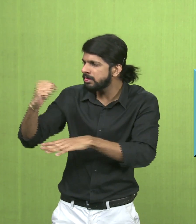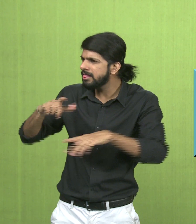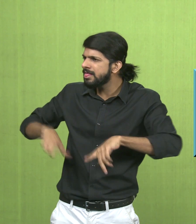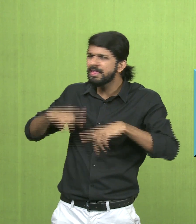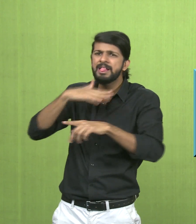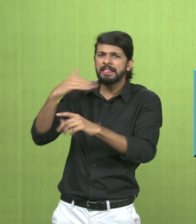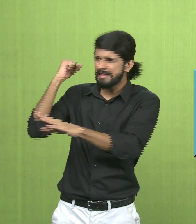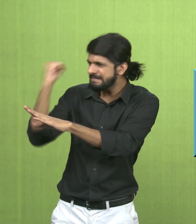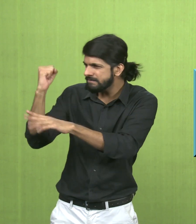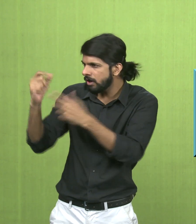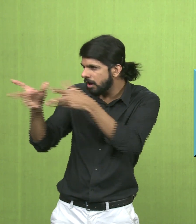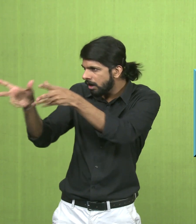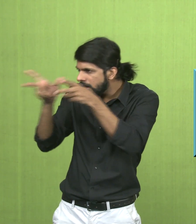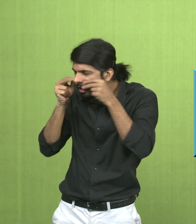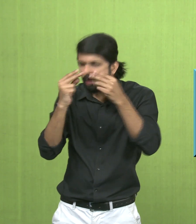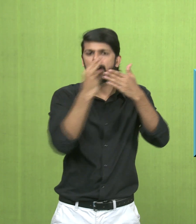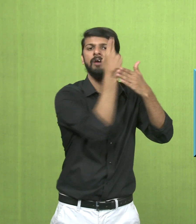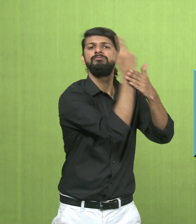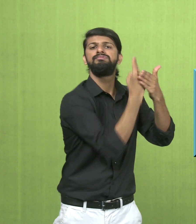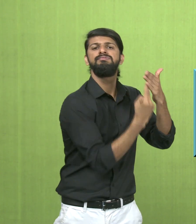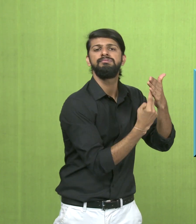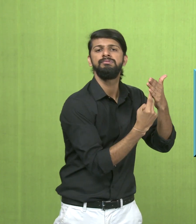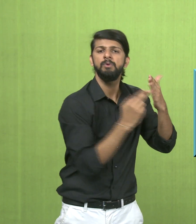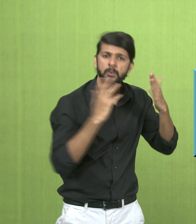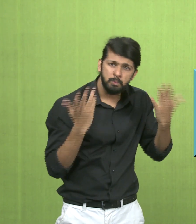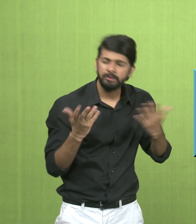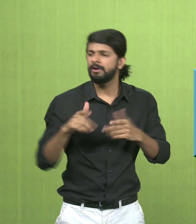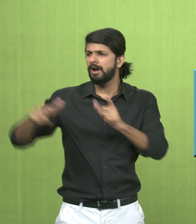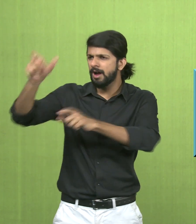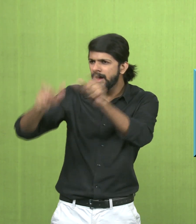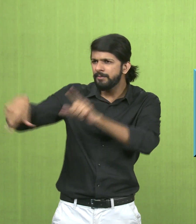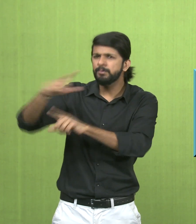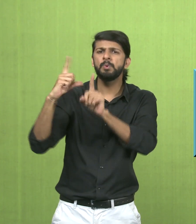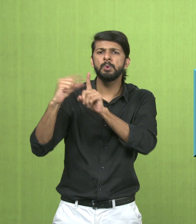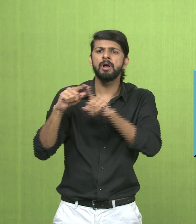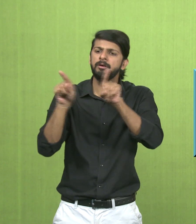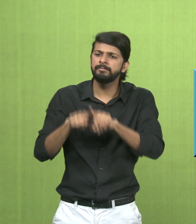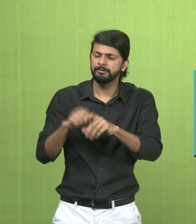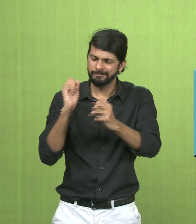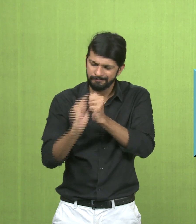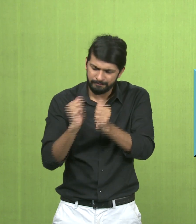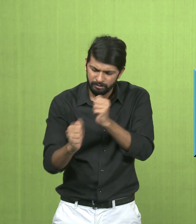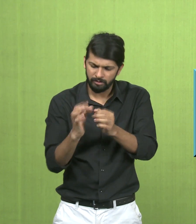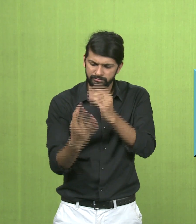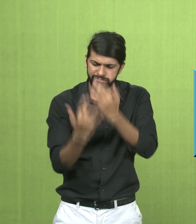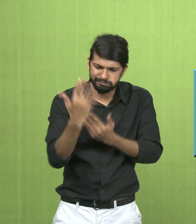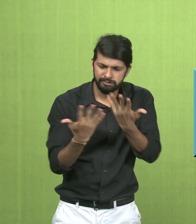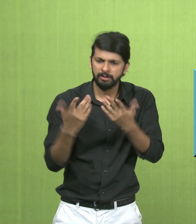These were the documentation of their everyday life, their environment, and their wish to